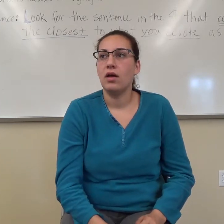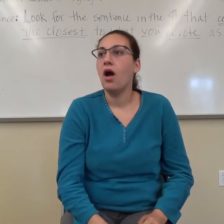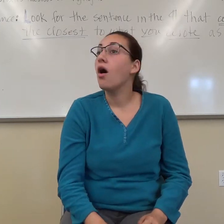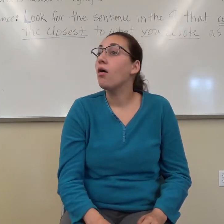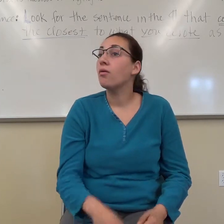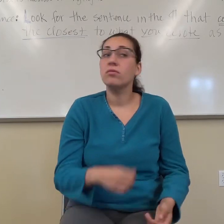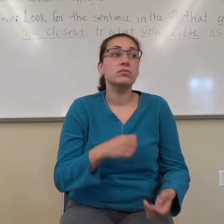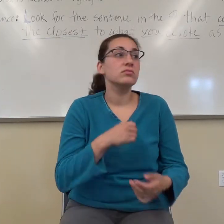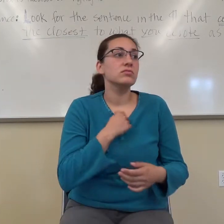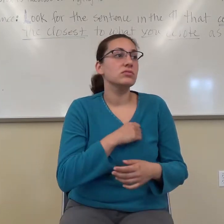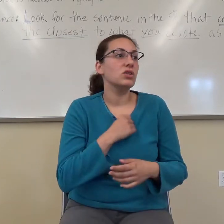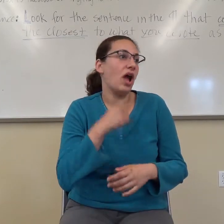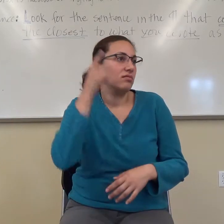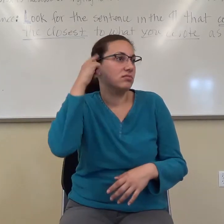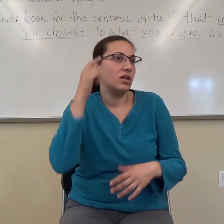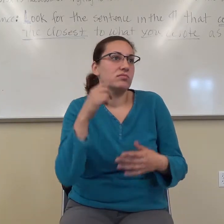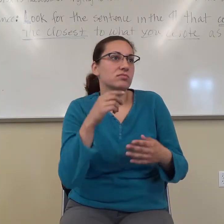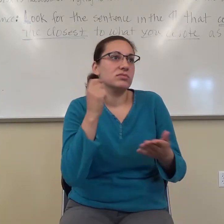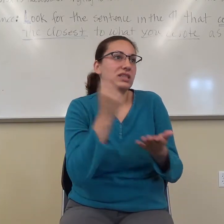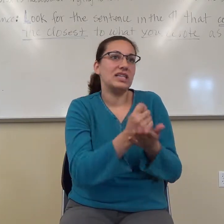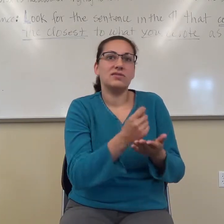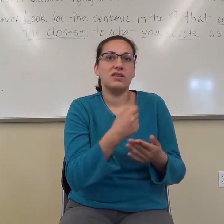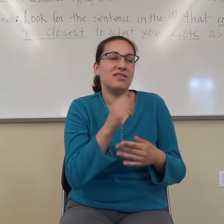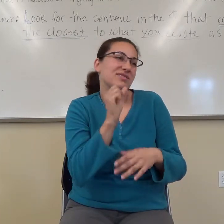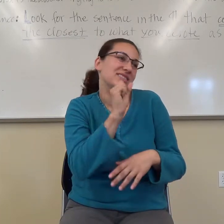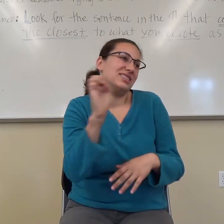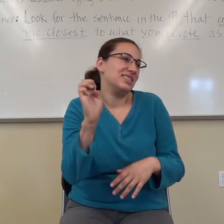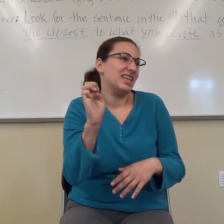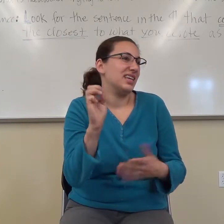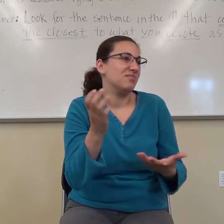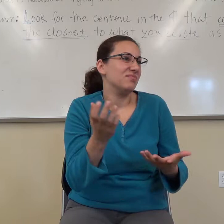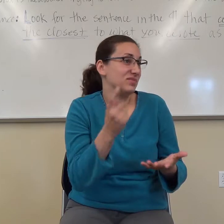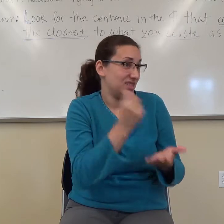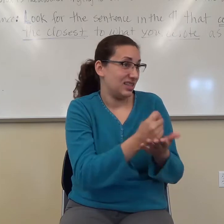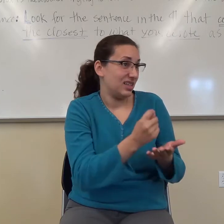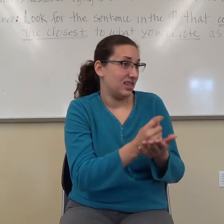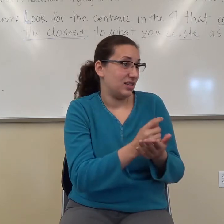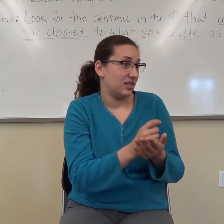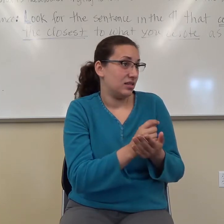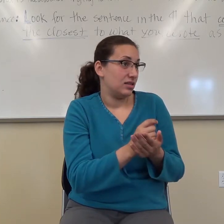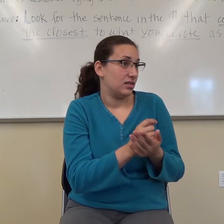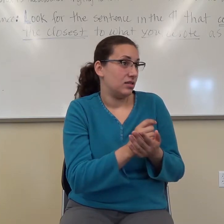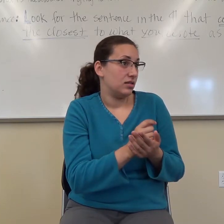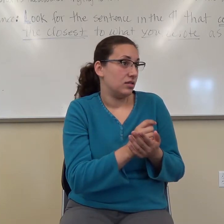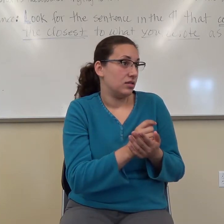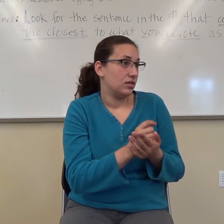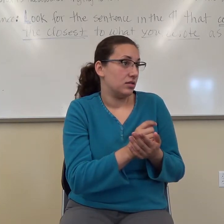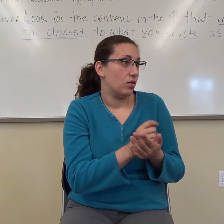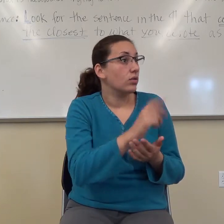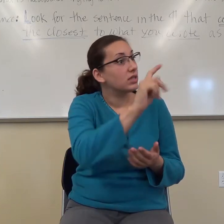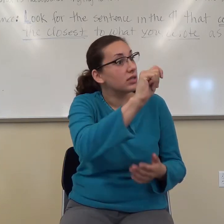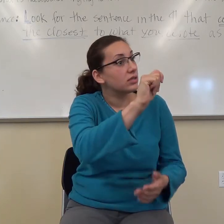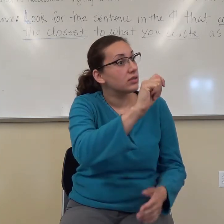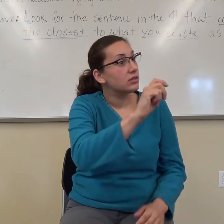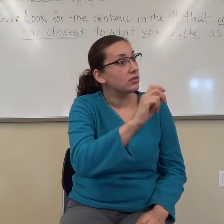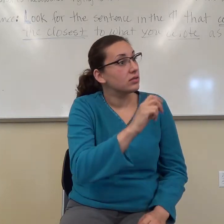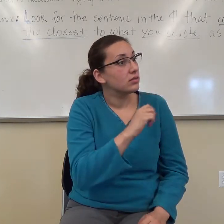this sentence. This has very few, it does actually have a clue that you could use but